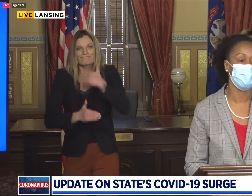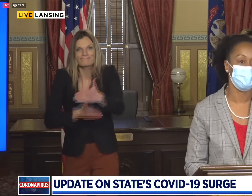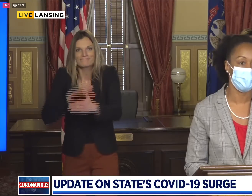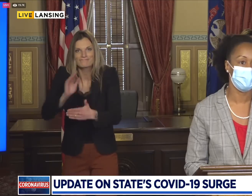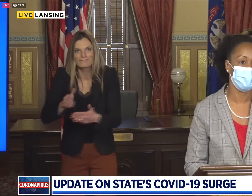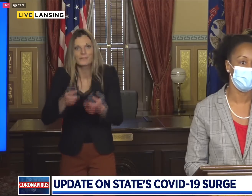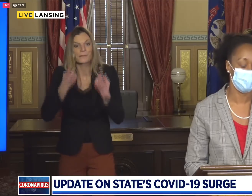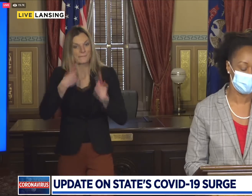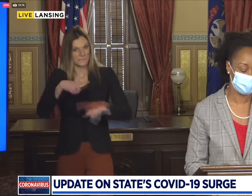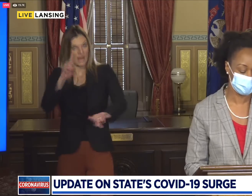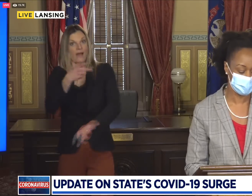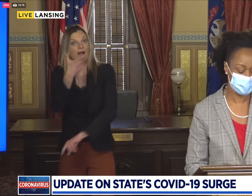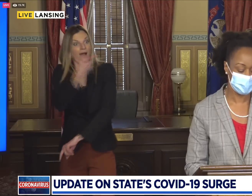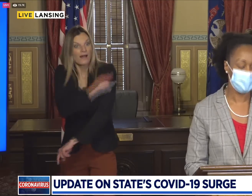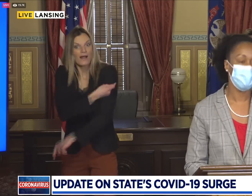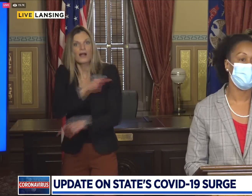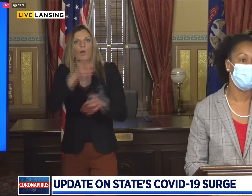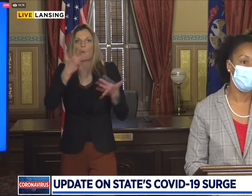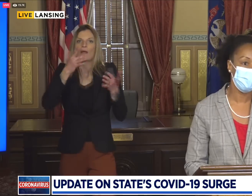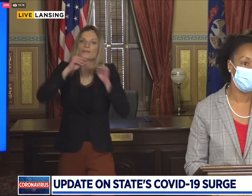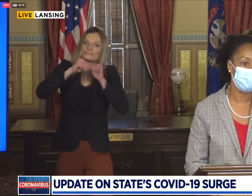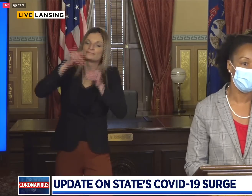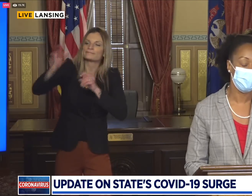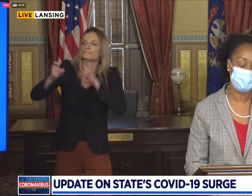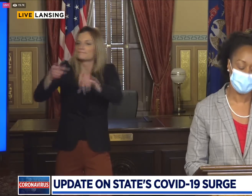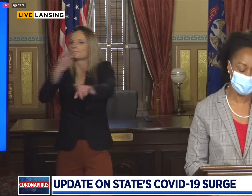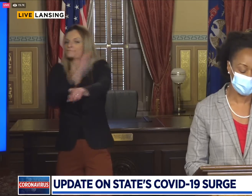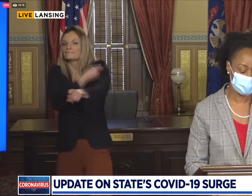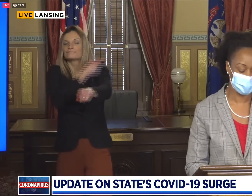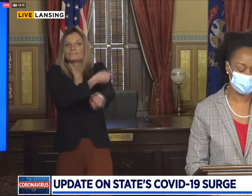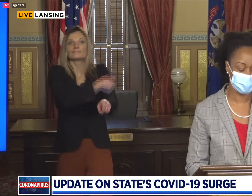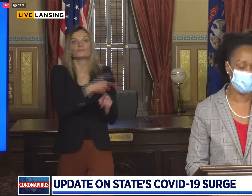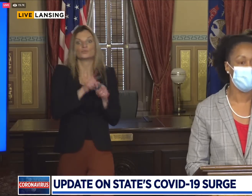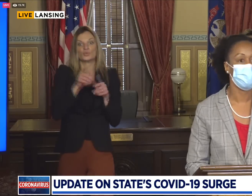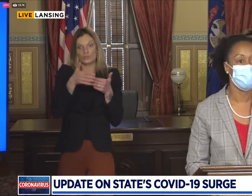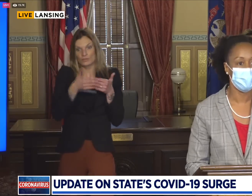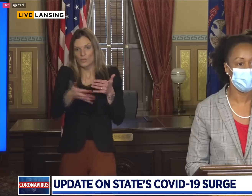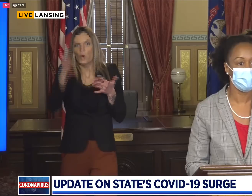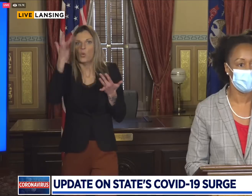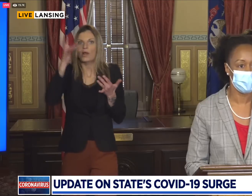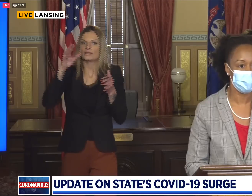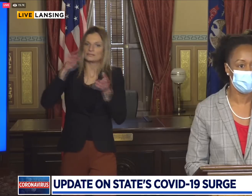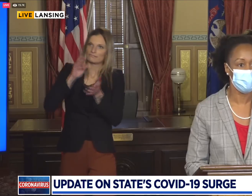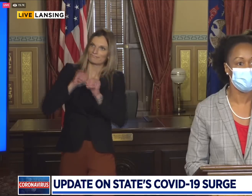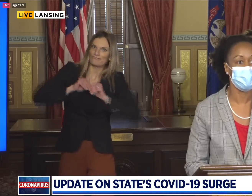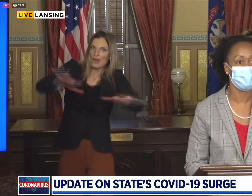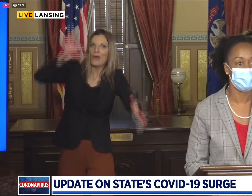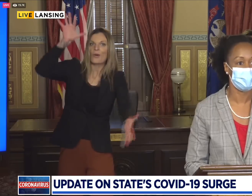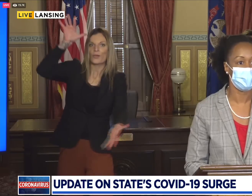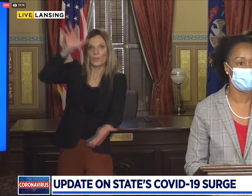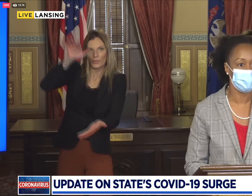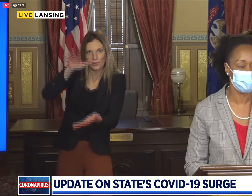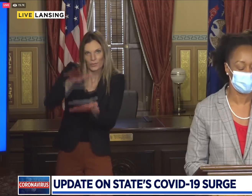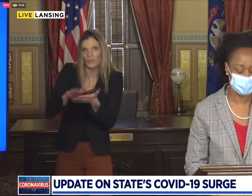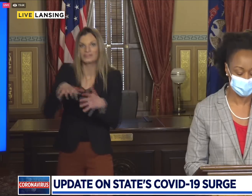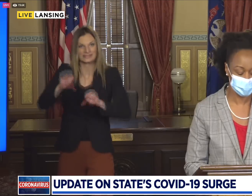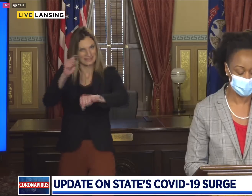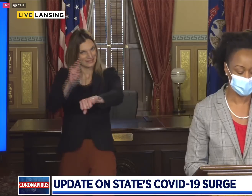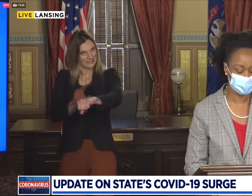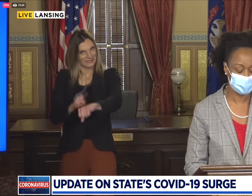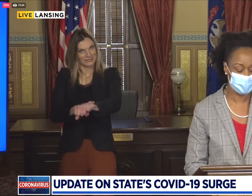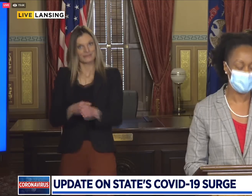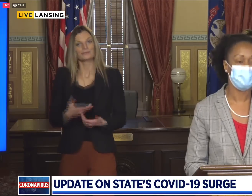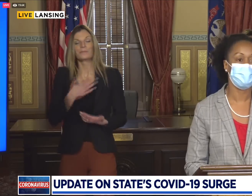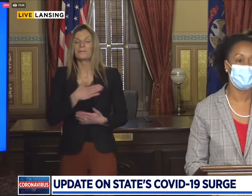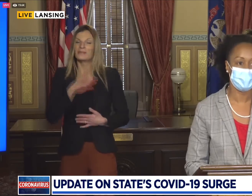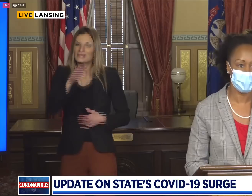on the spread of the disease. So please, everyone, take this seriously. Wear your mask over your mouth and nose every